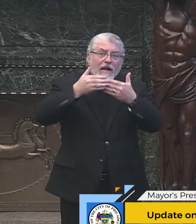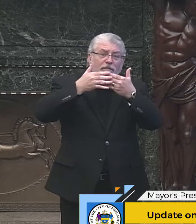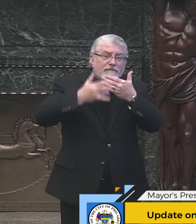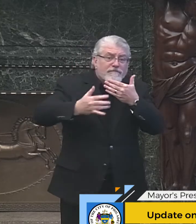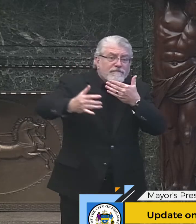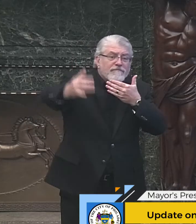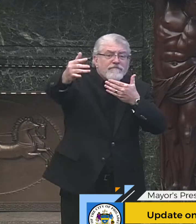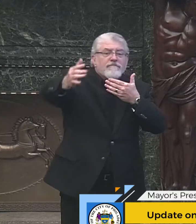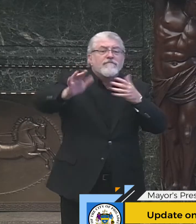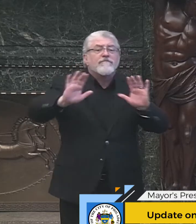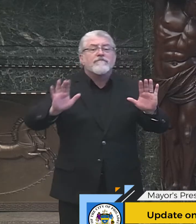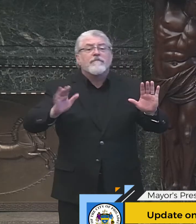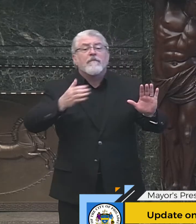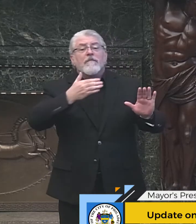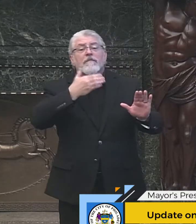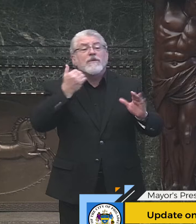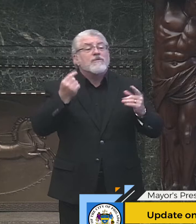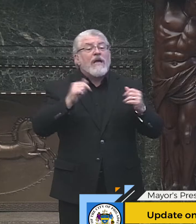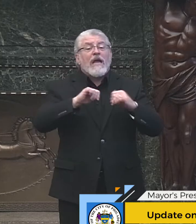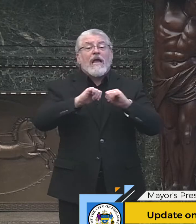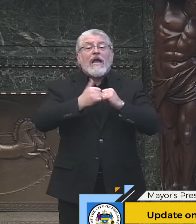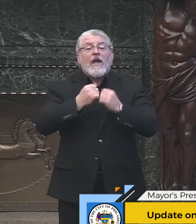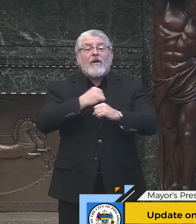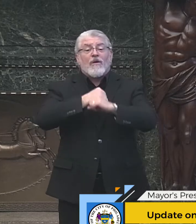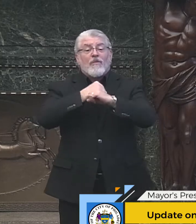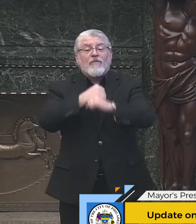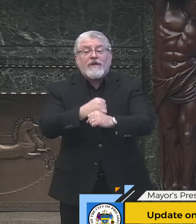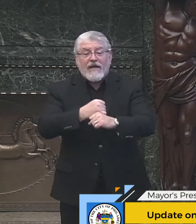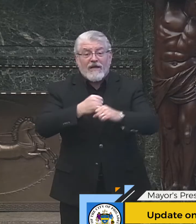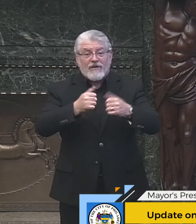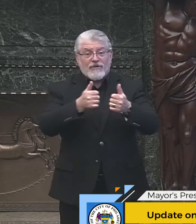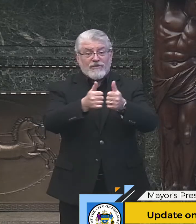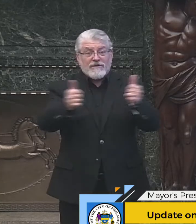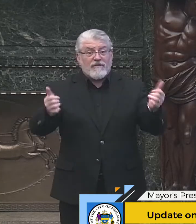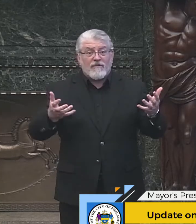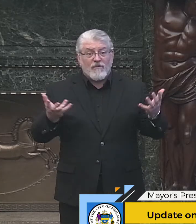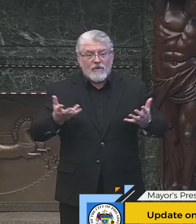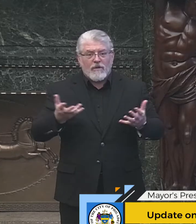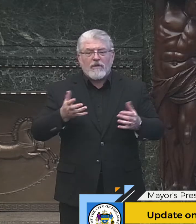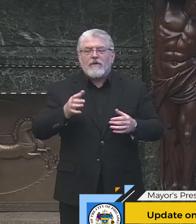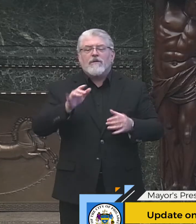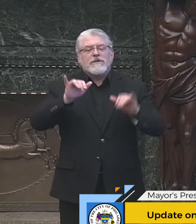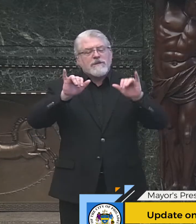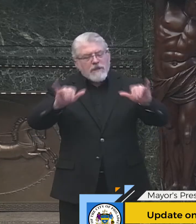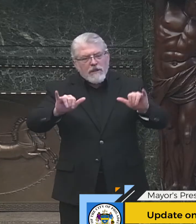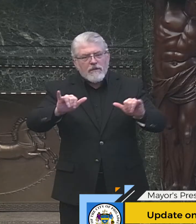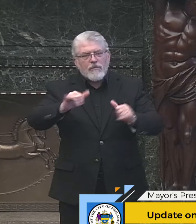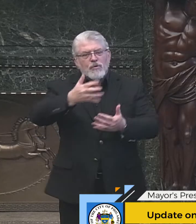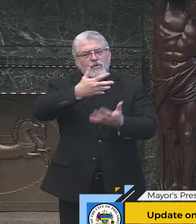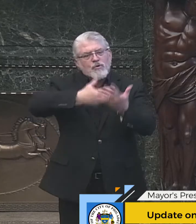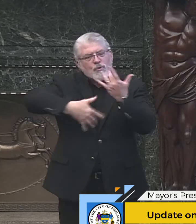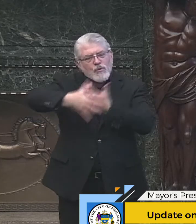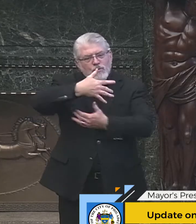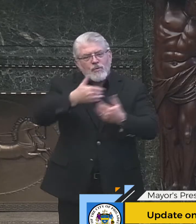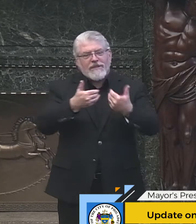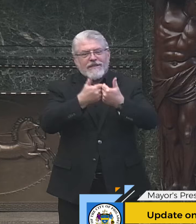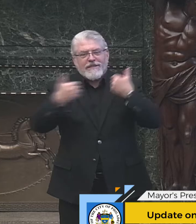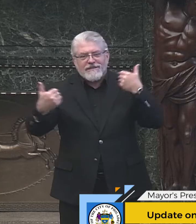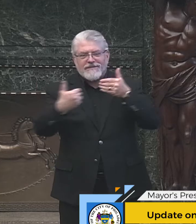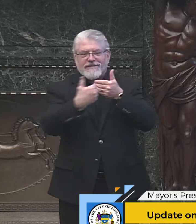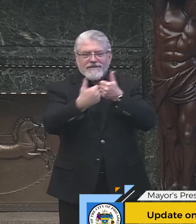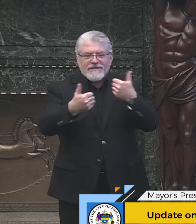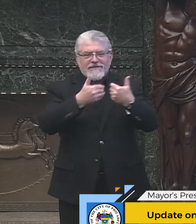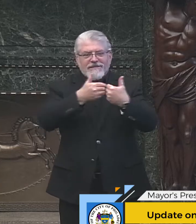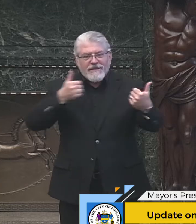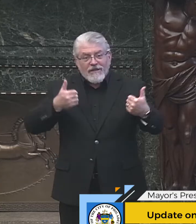to do the social distancing that we're putting in place now. That slows the epidemic wave. If the epidemic wave slows, then at its peak, it's the lowest.